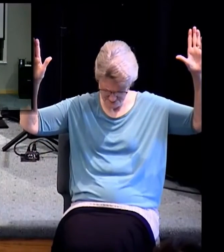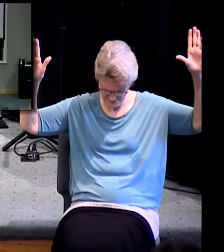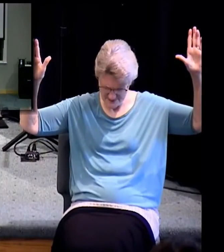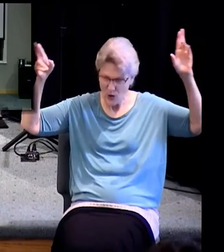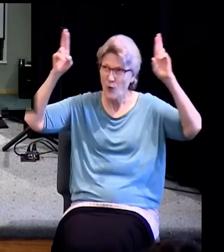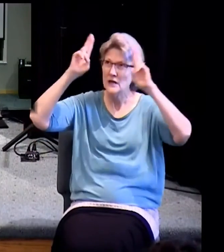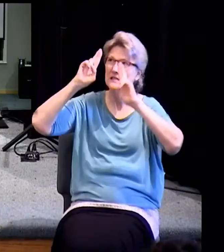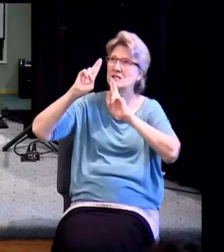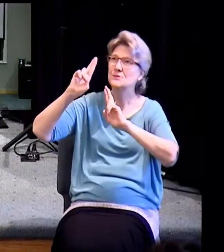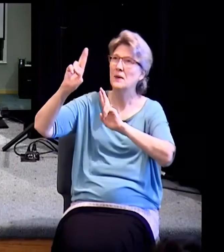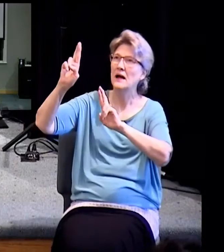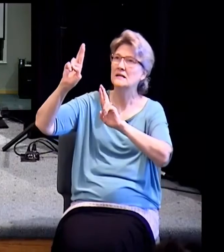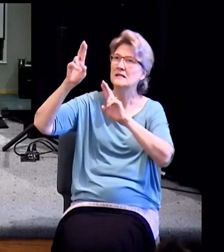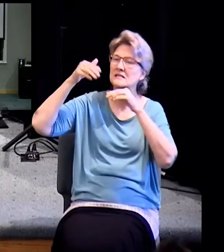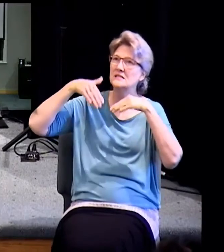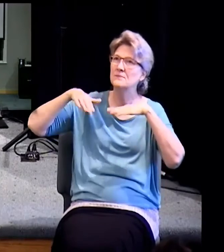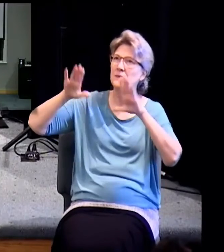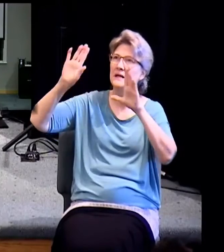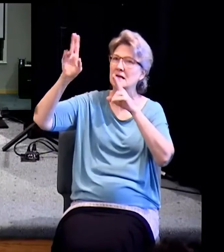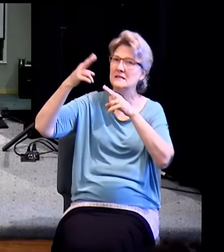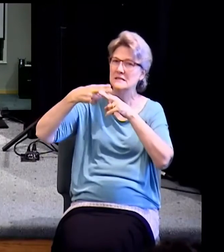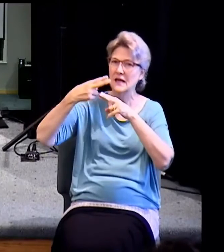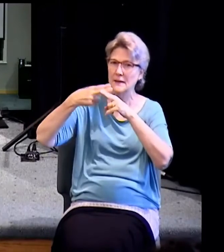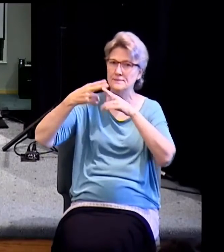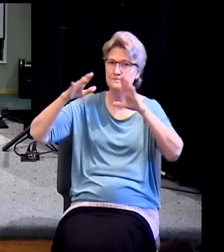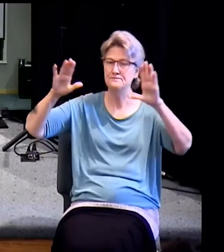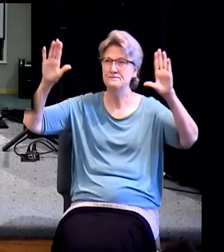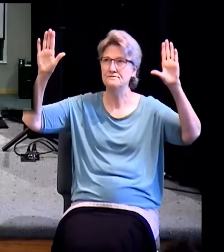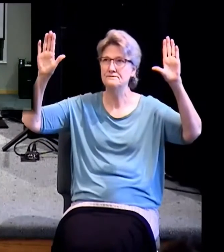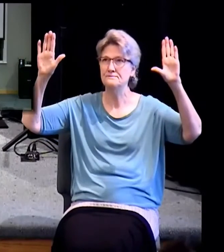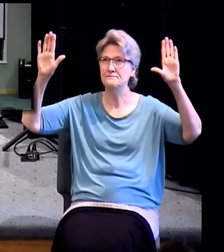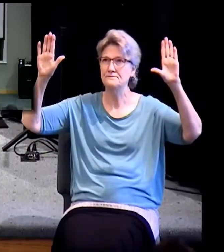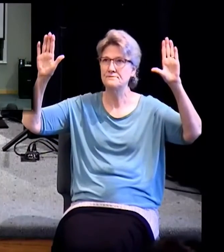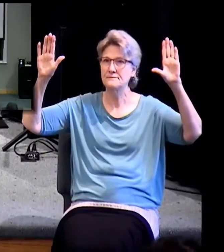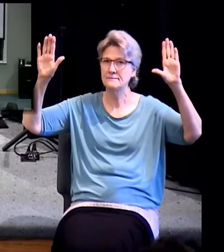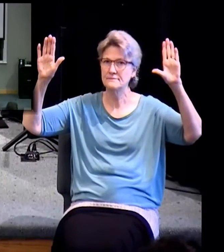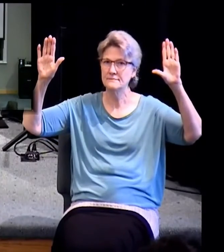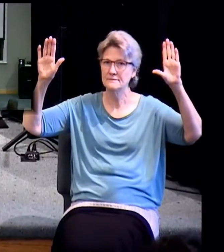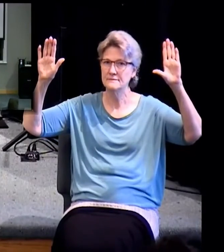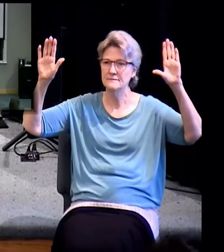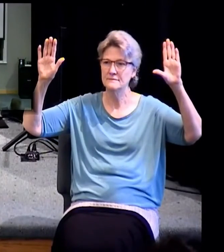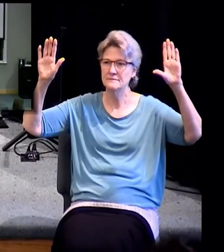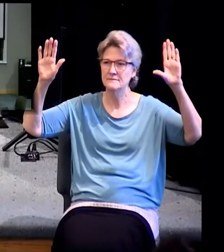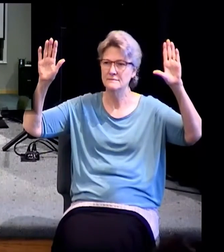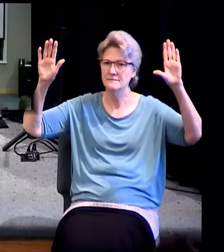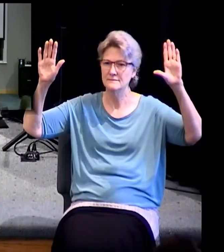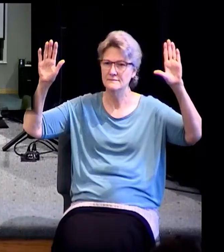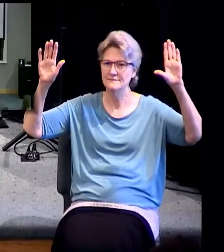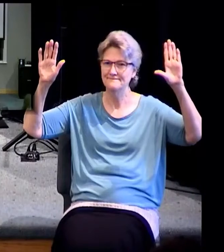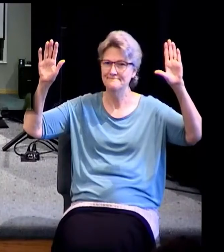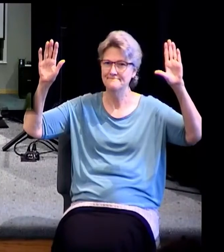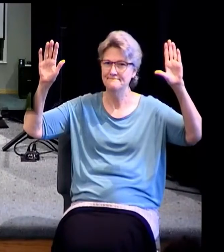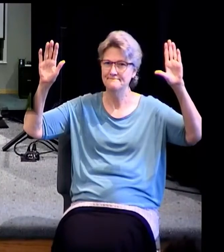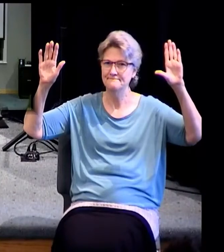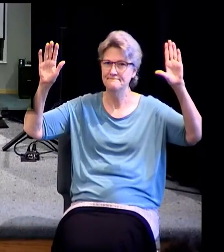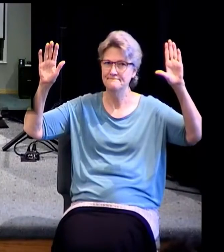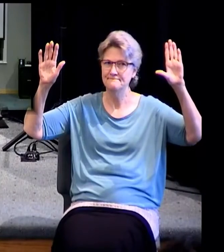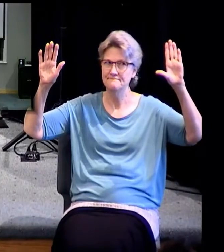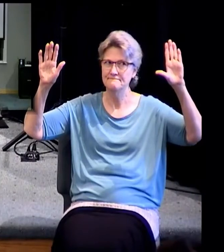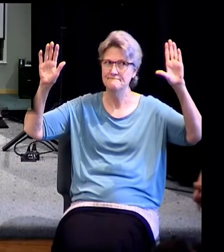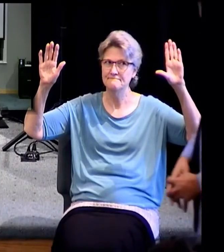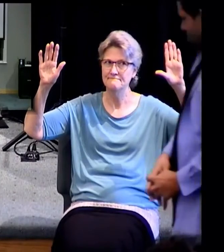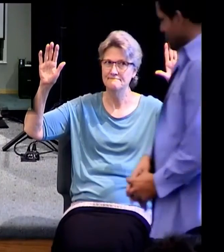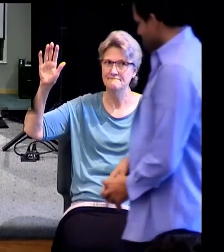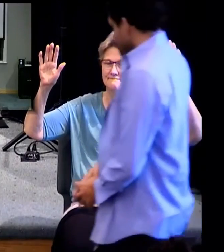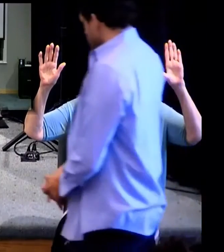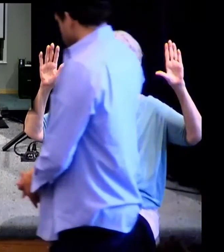respect unto his name, every disease. Come on, there's some miracles that are about to happen. Because as in the pool of Siloam,